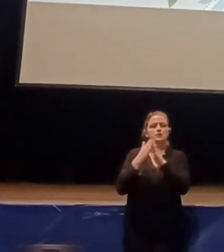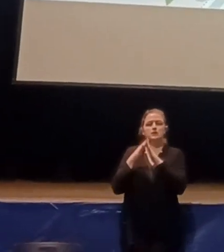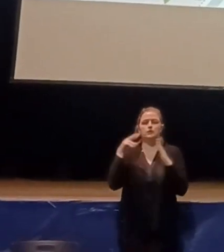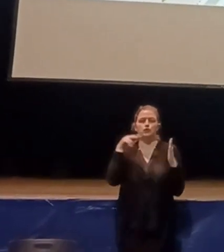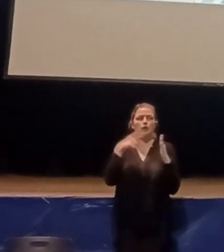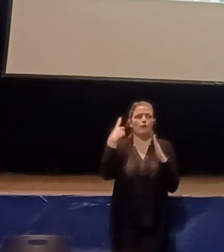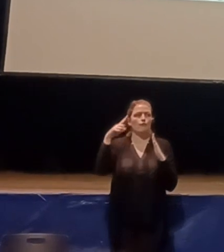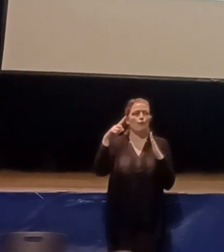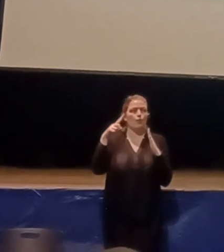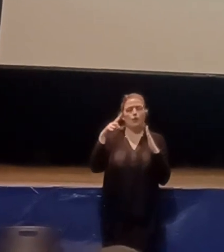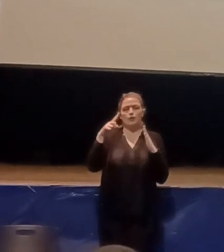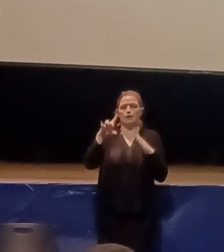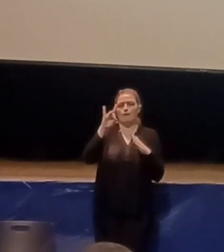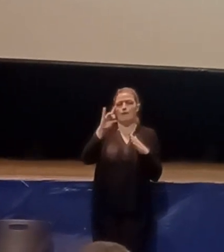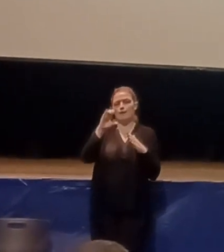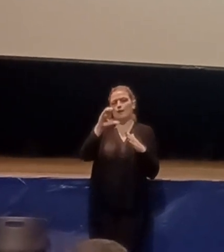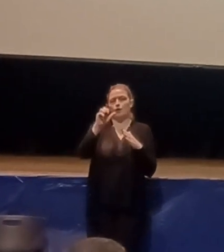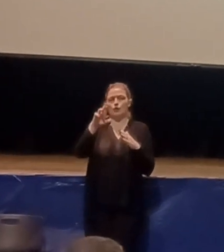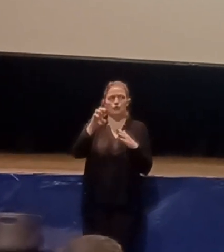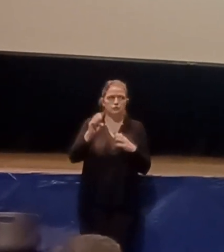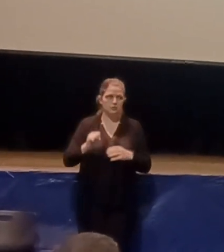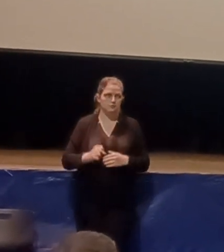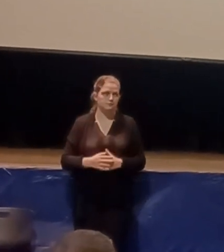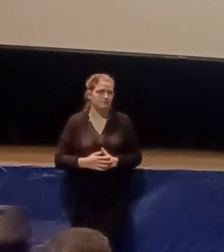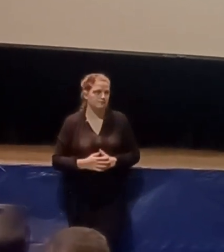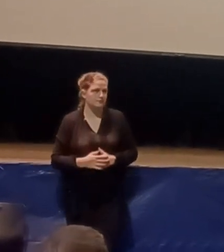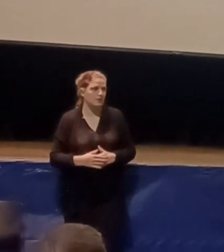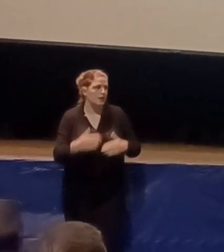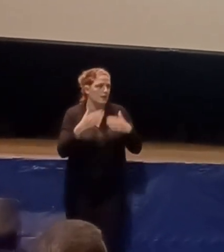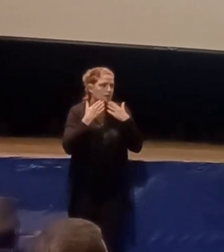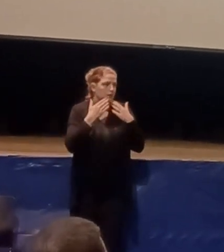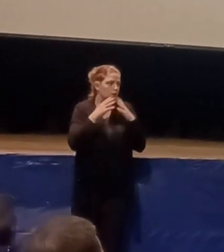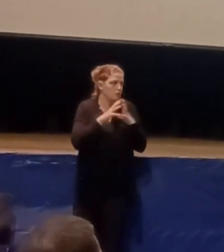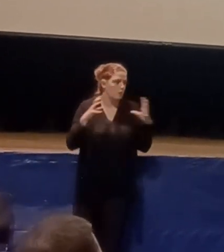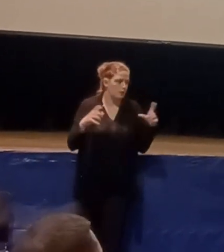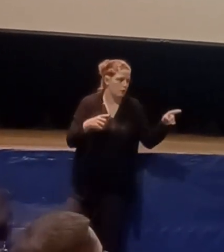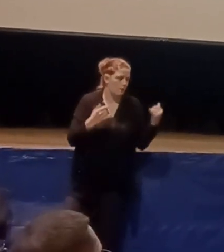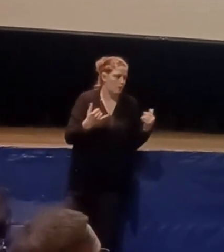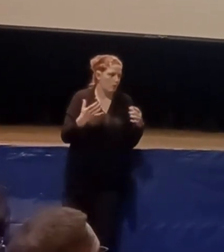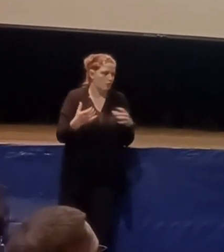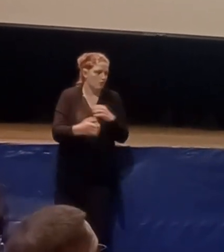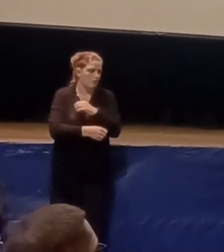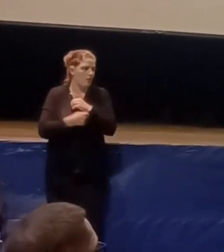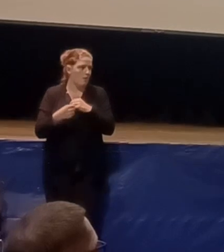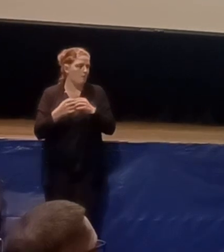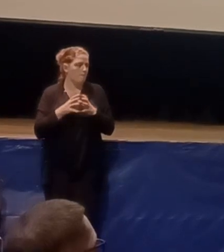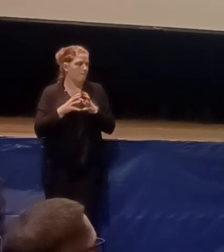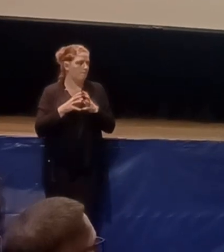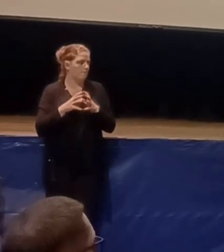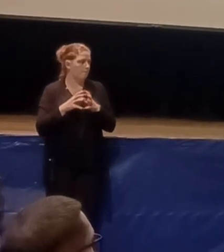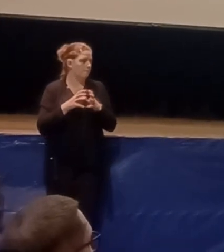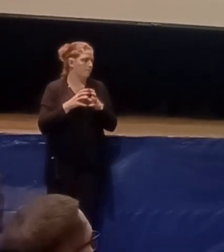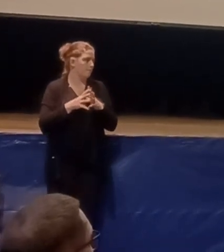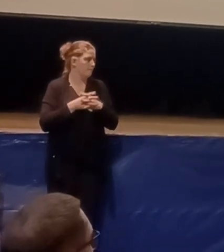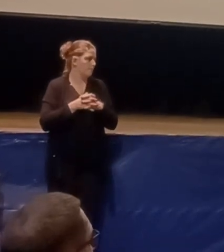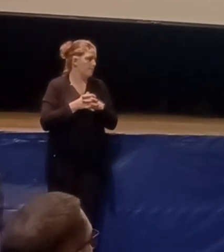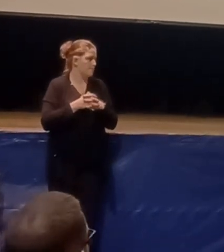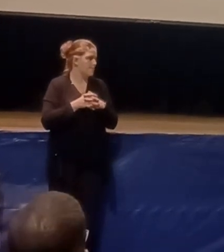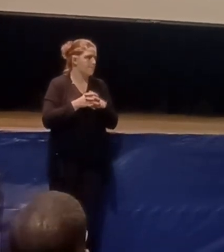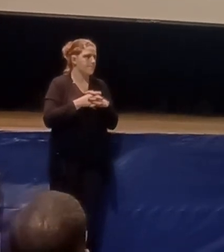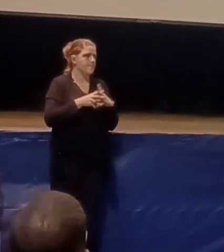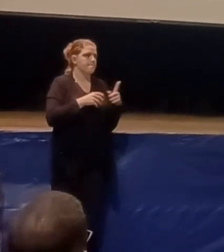in terms of the 8 acres. Thank you so much, Alexandra. I'm going to grab the little